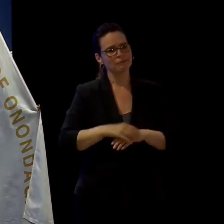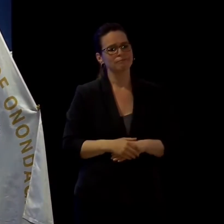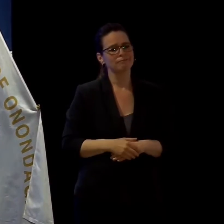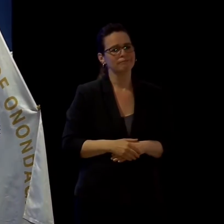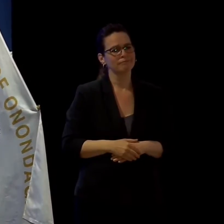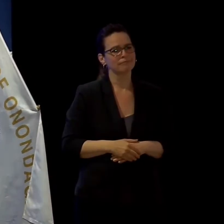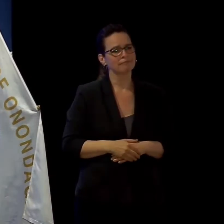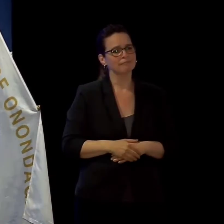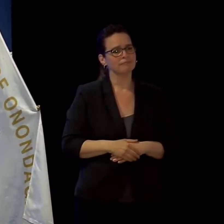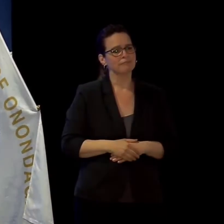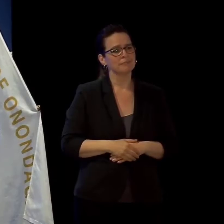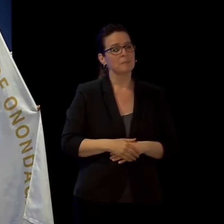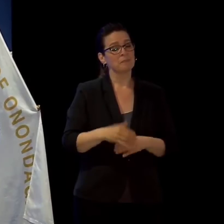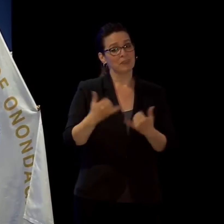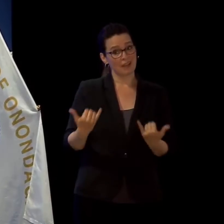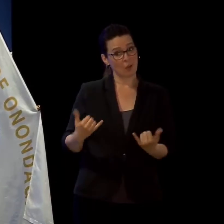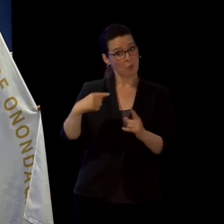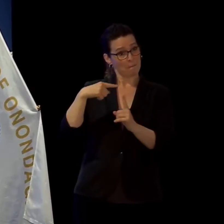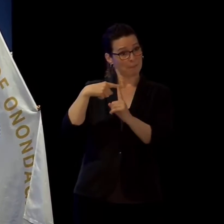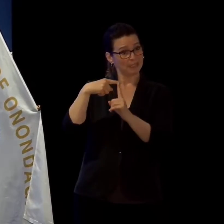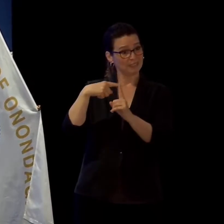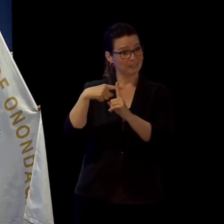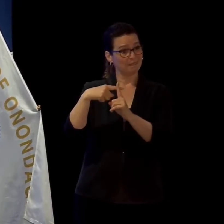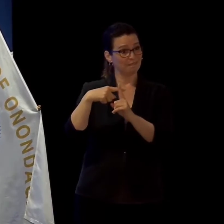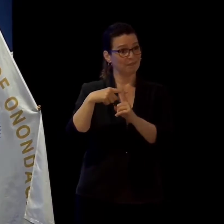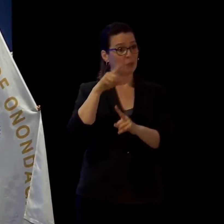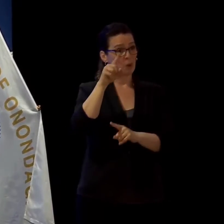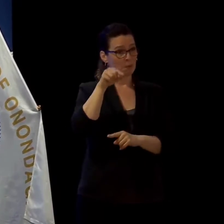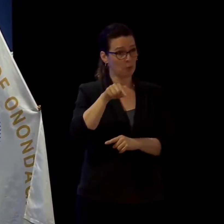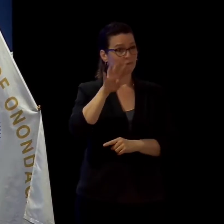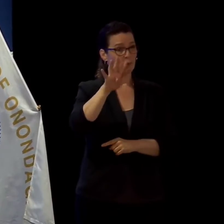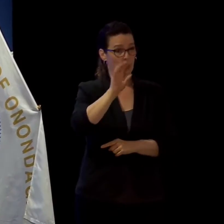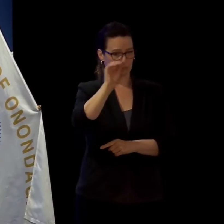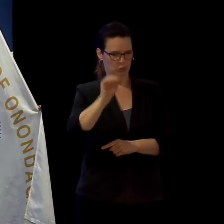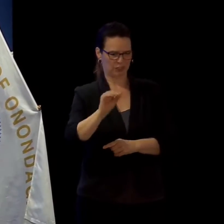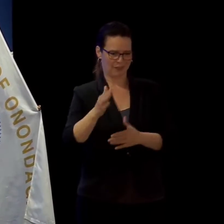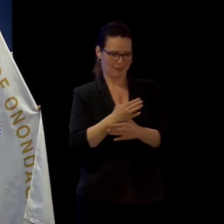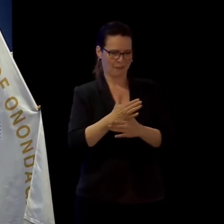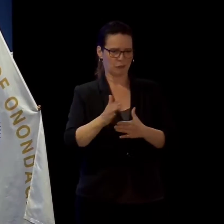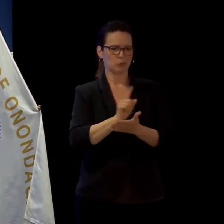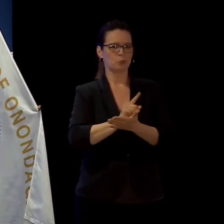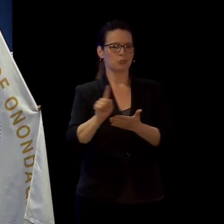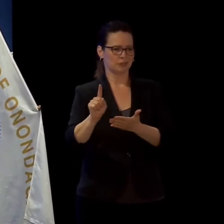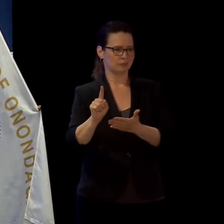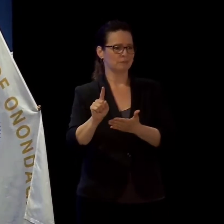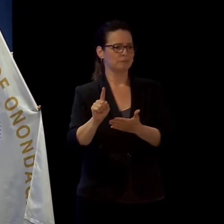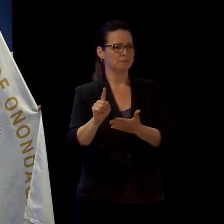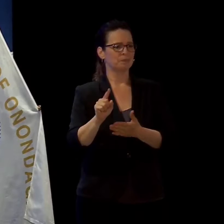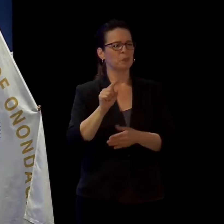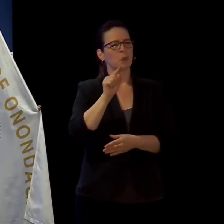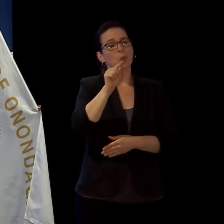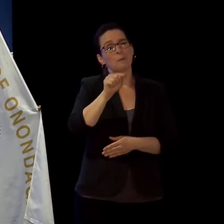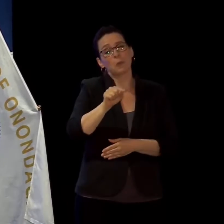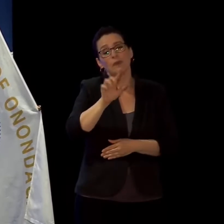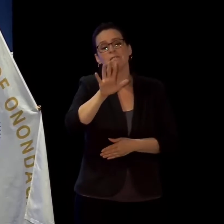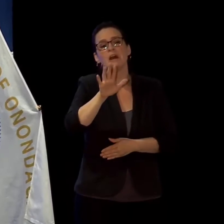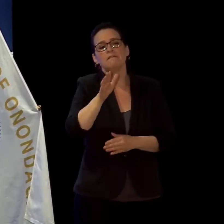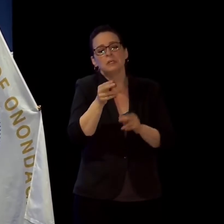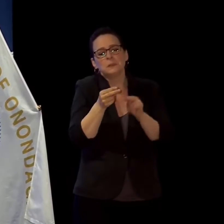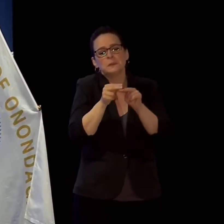Positive rate, 7-day rolling average, 1.4 and change, round up to 1.5. The